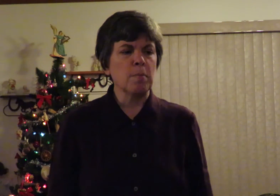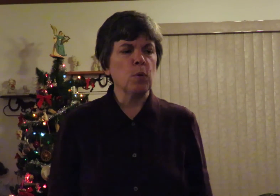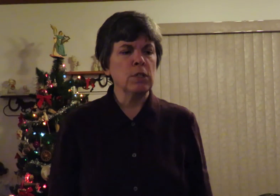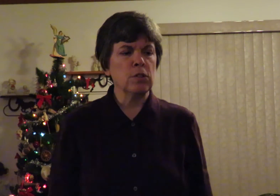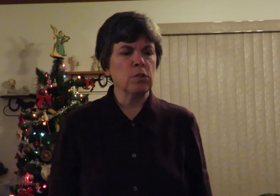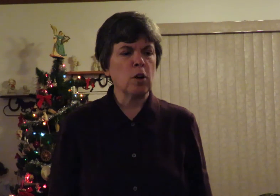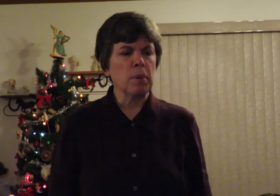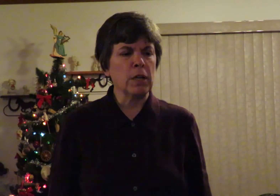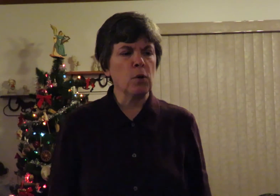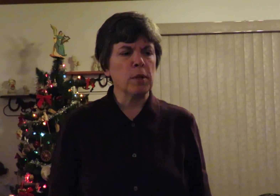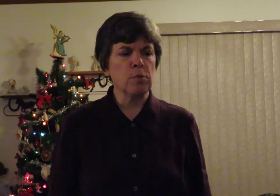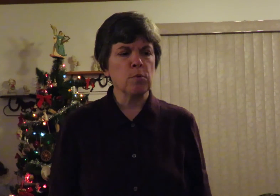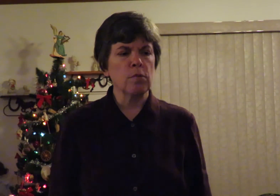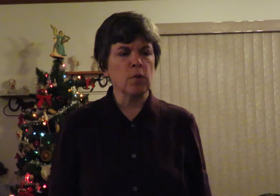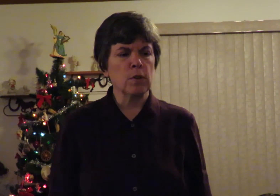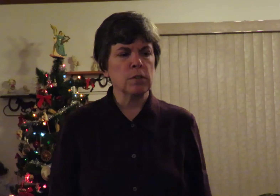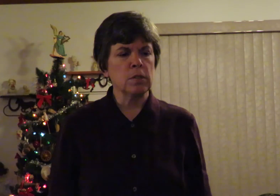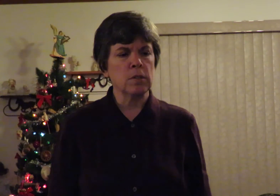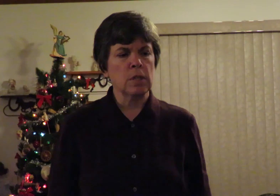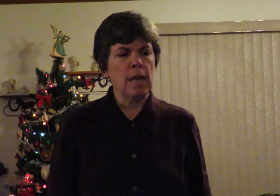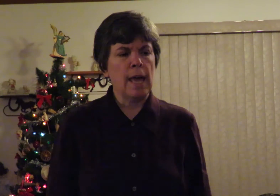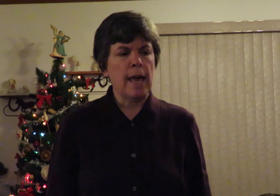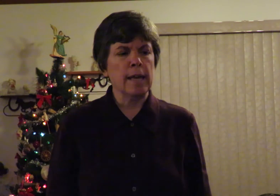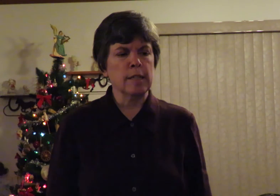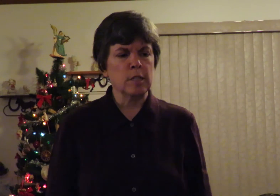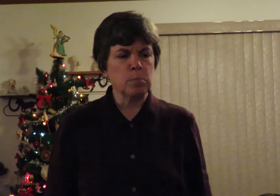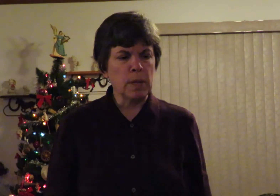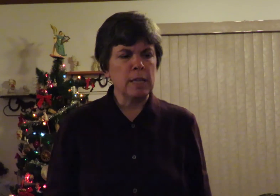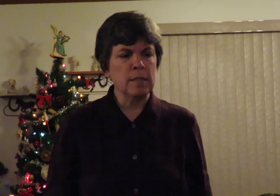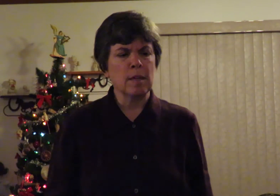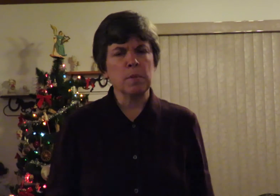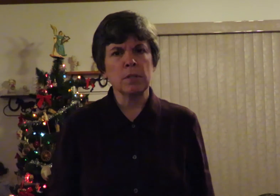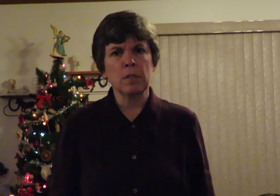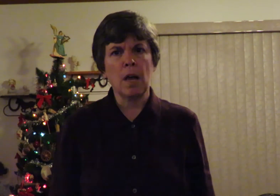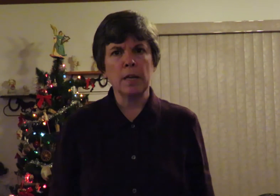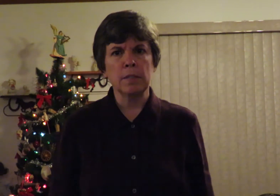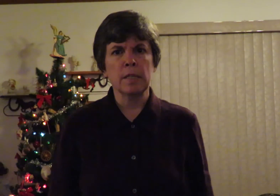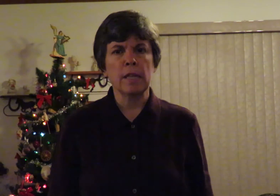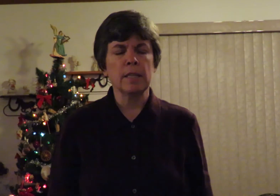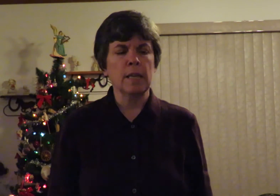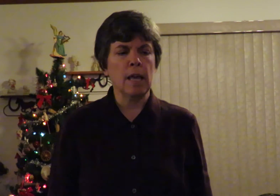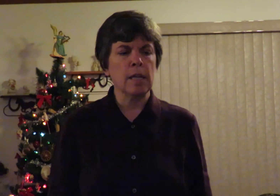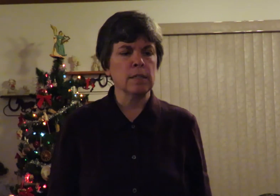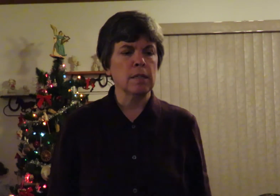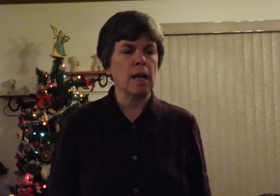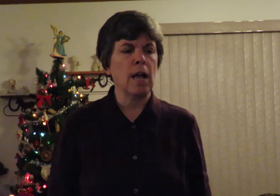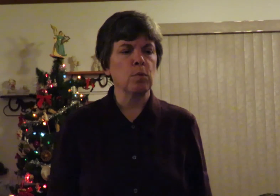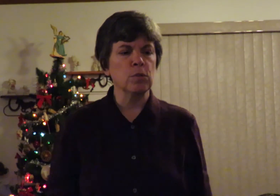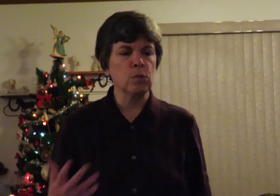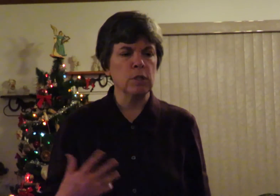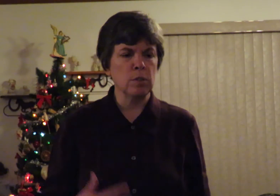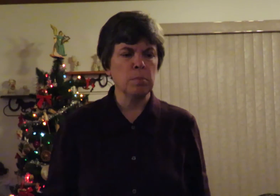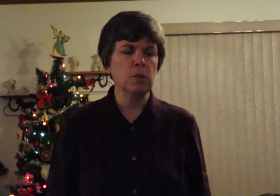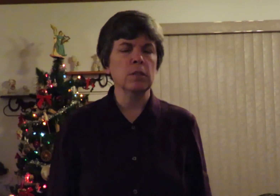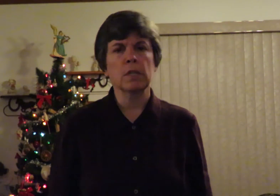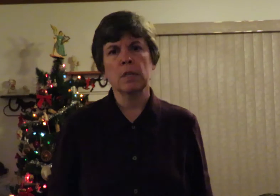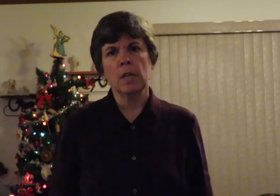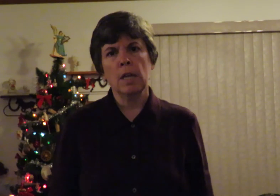going to start by going through the verses and explaining some of the signs, and then at the end I will do it to music